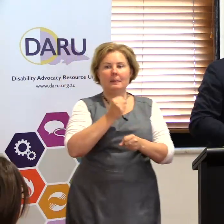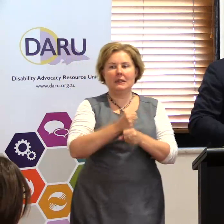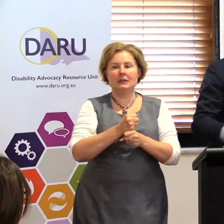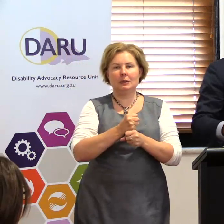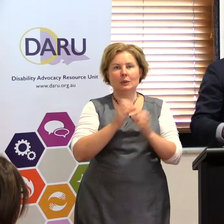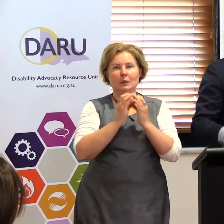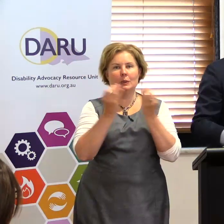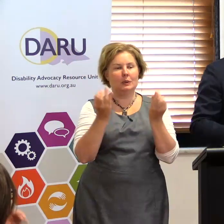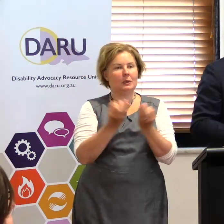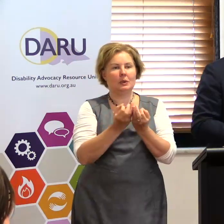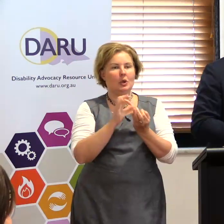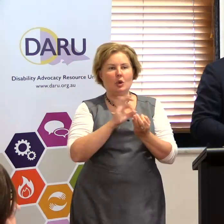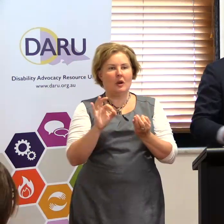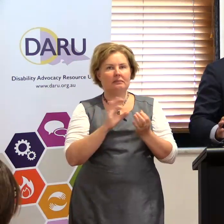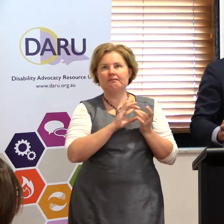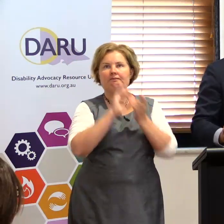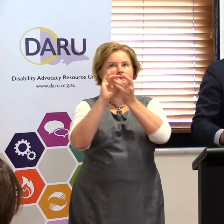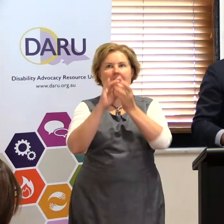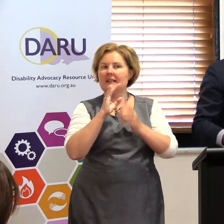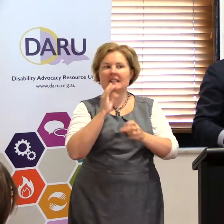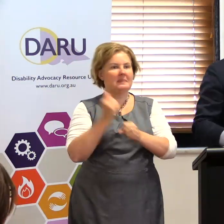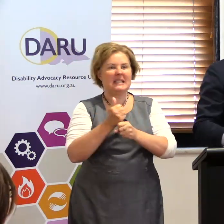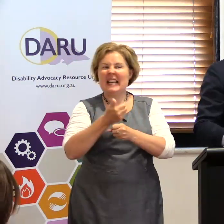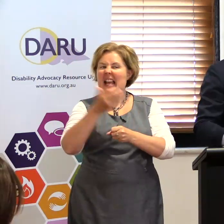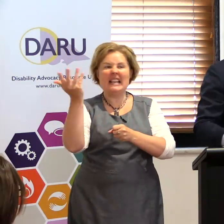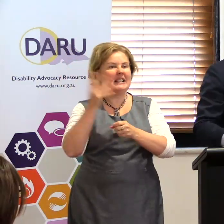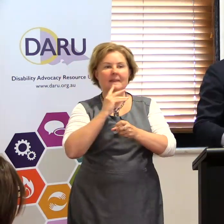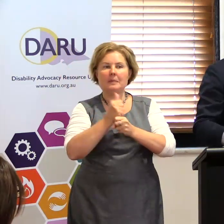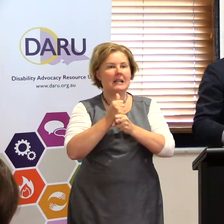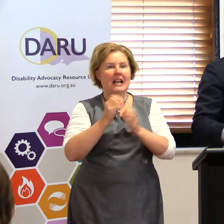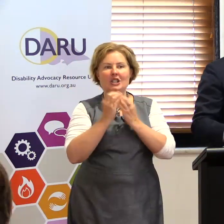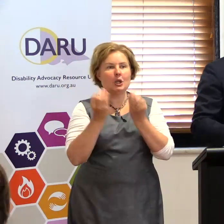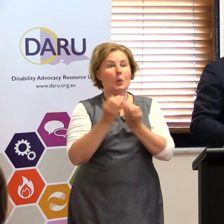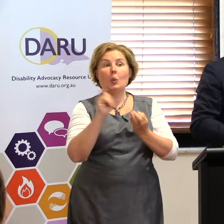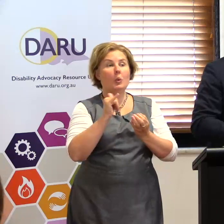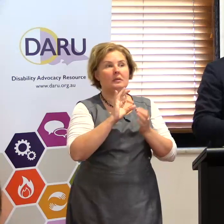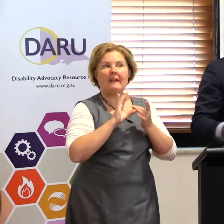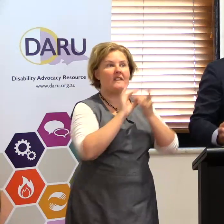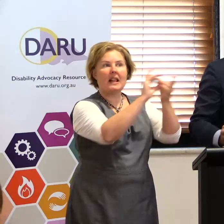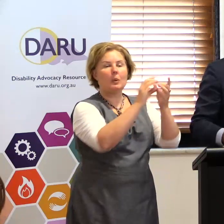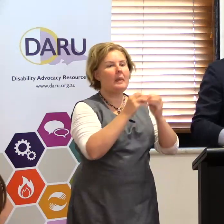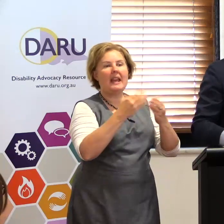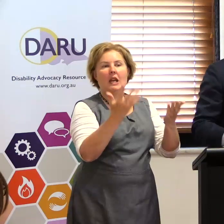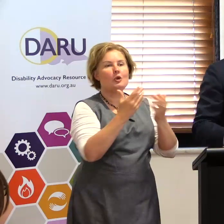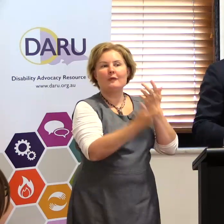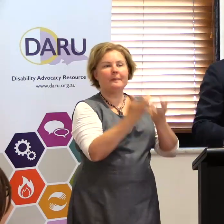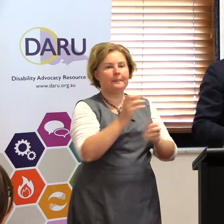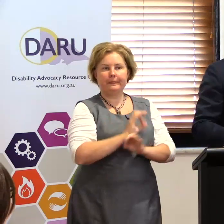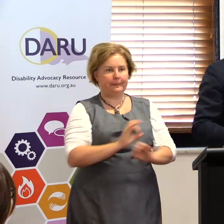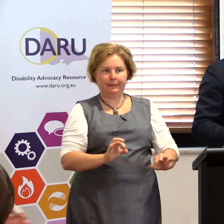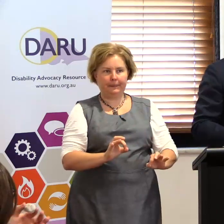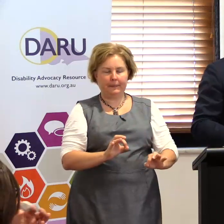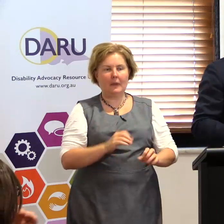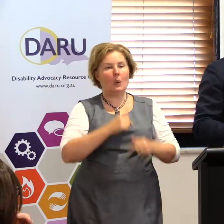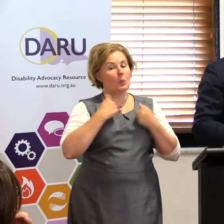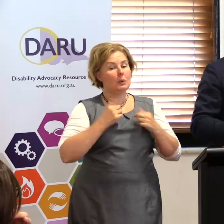affiliated with any government agency, we're not affiliated with any university. We are an organisation that